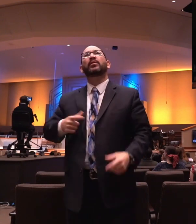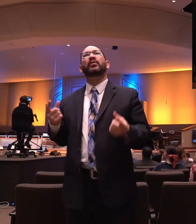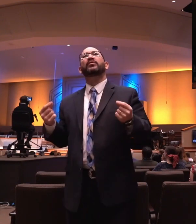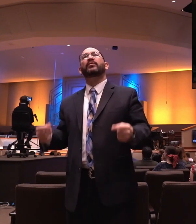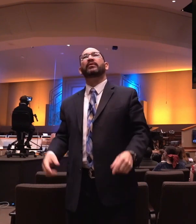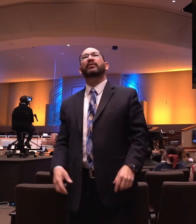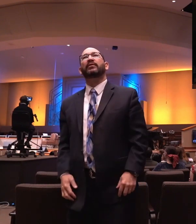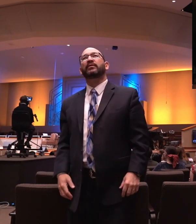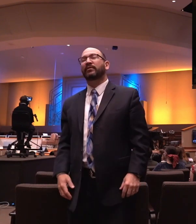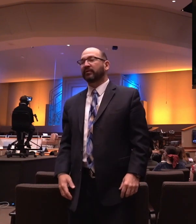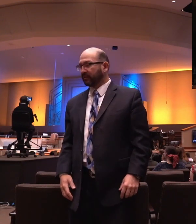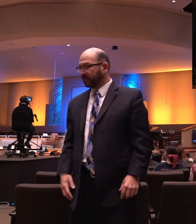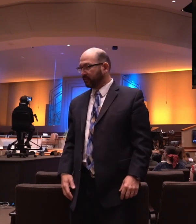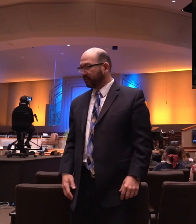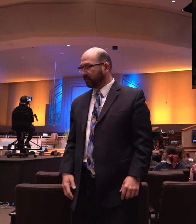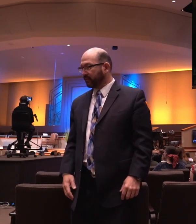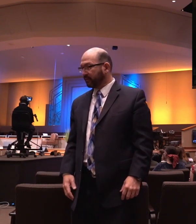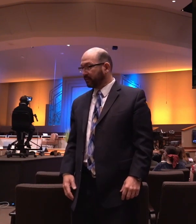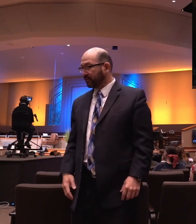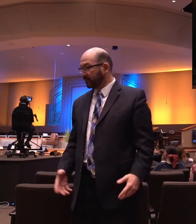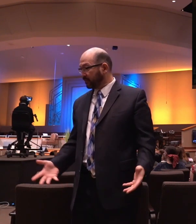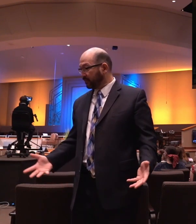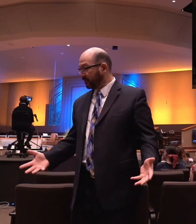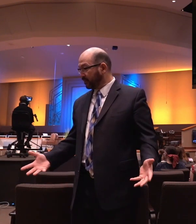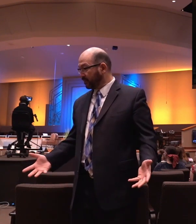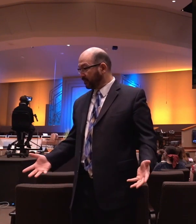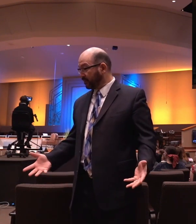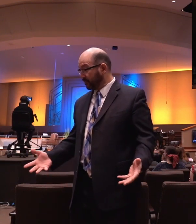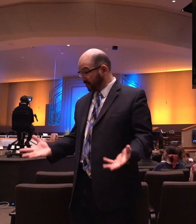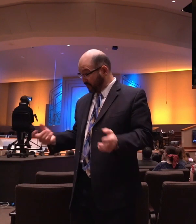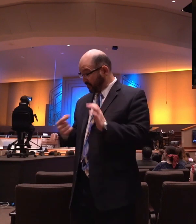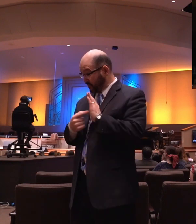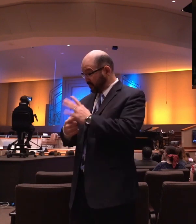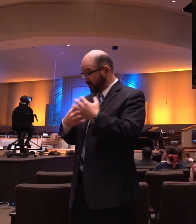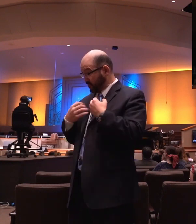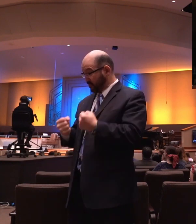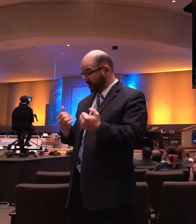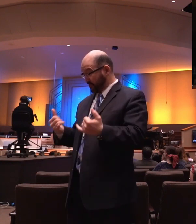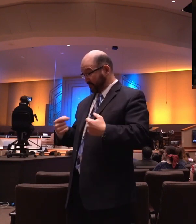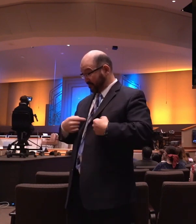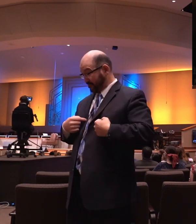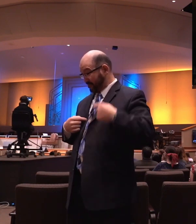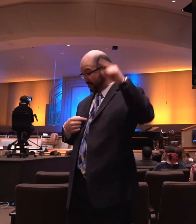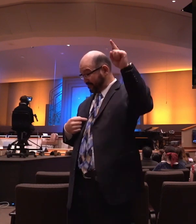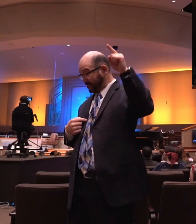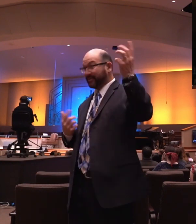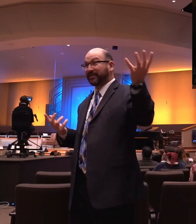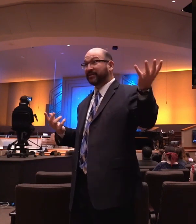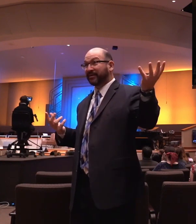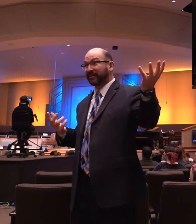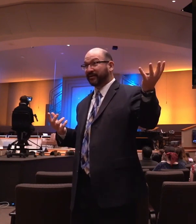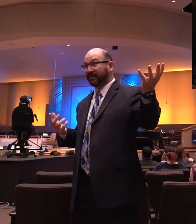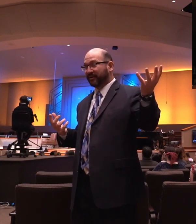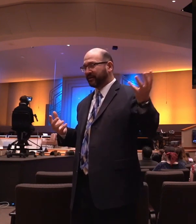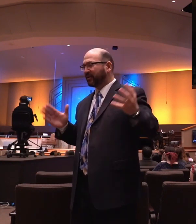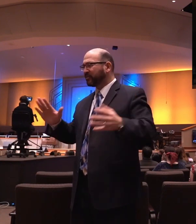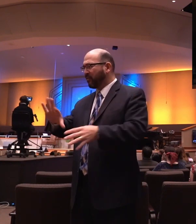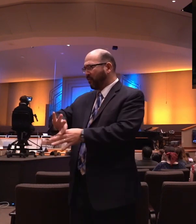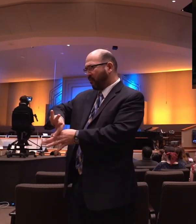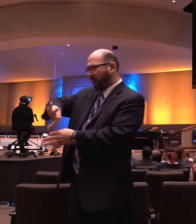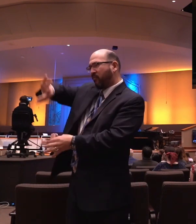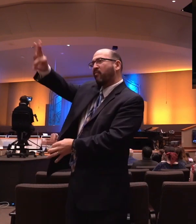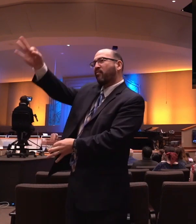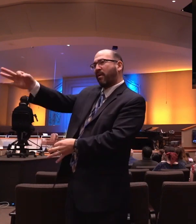God said, You don't mind if I show myself strong, do you? He said, Just hold out your rod.